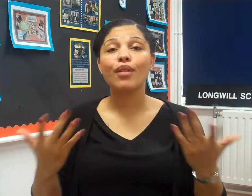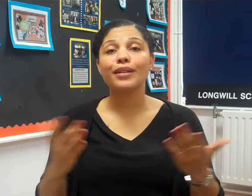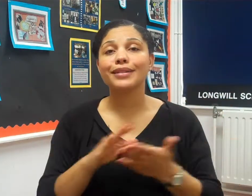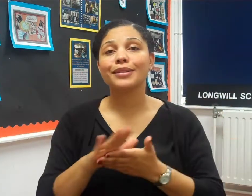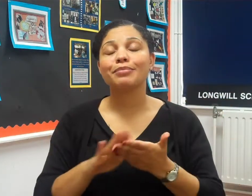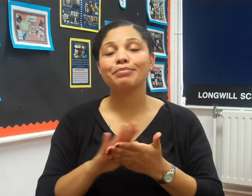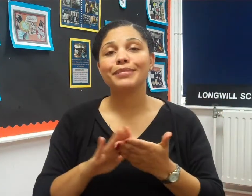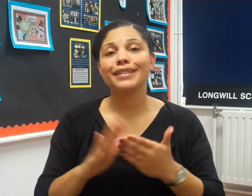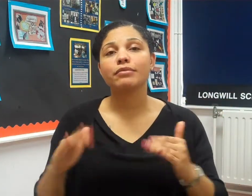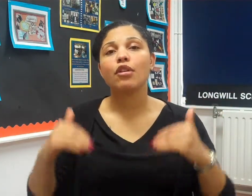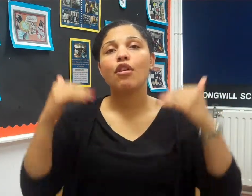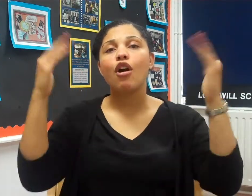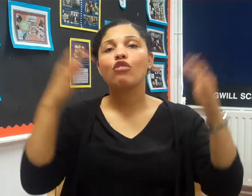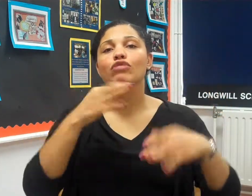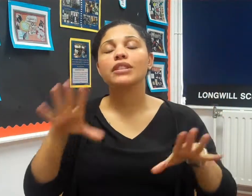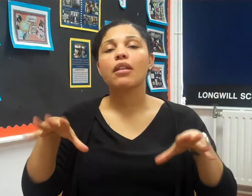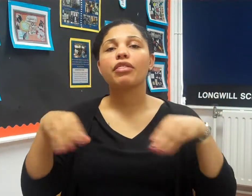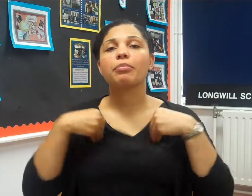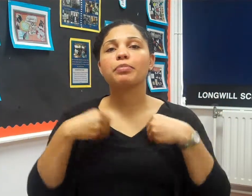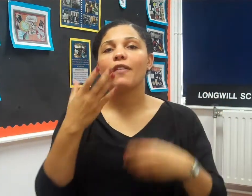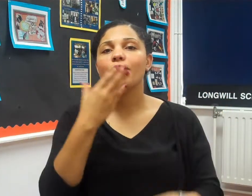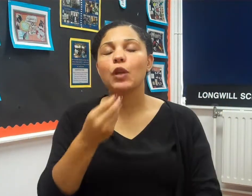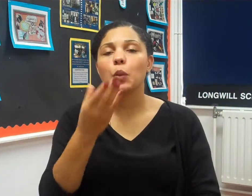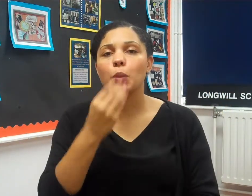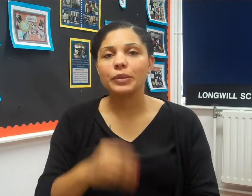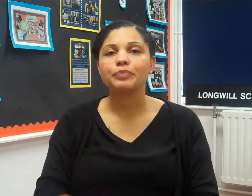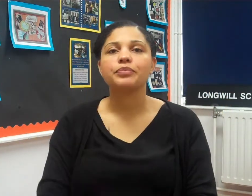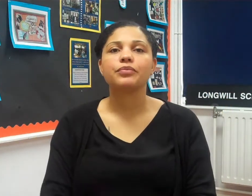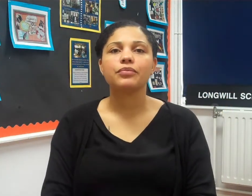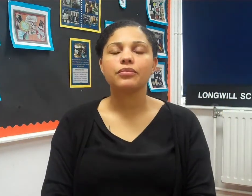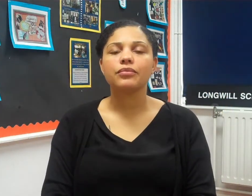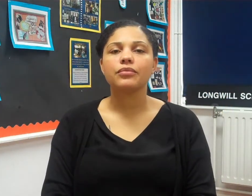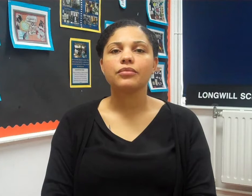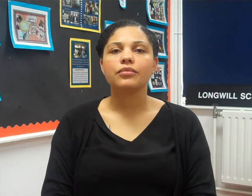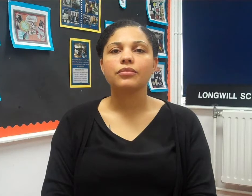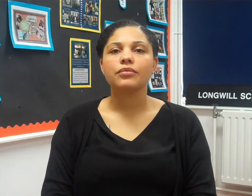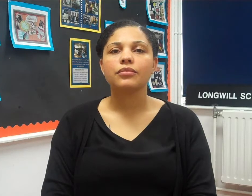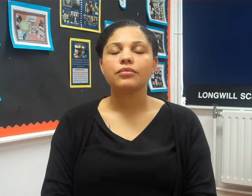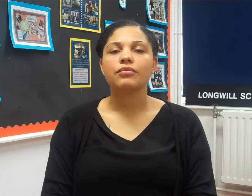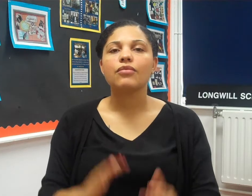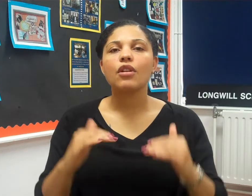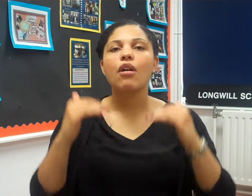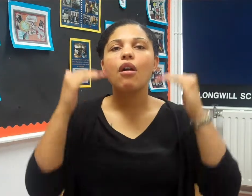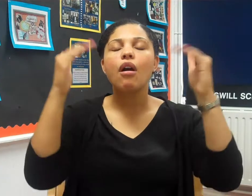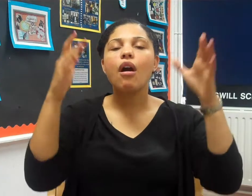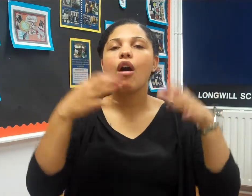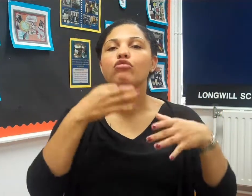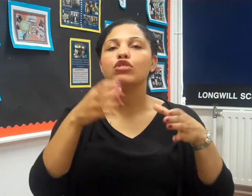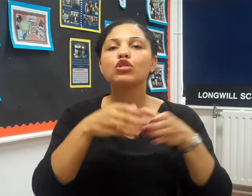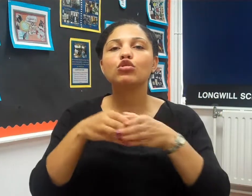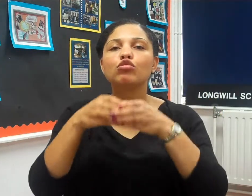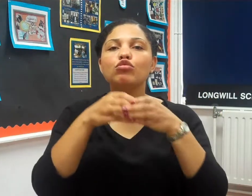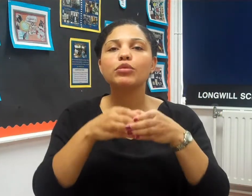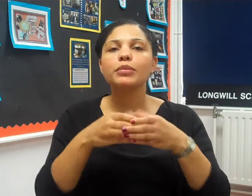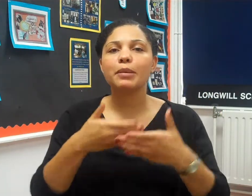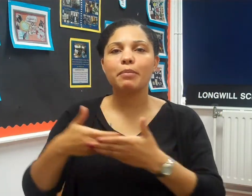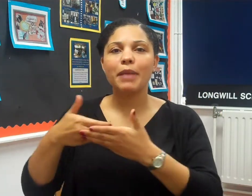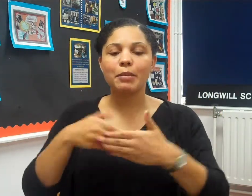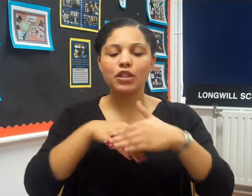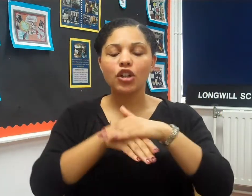lot stand a much higher chance of being exposed to flu. At-risk groups are babies under 6